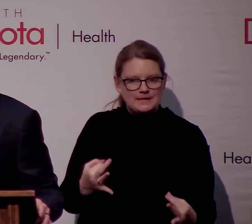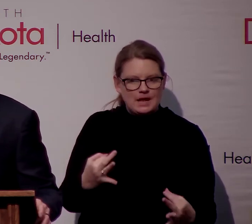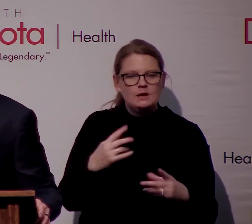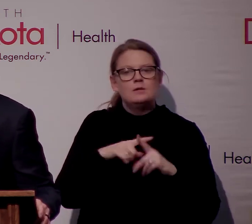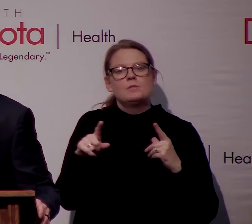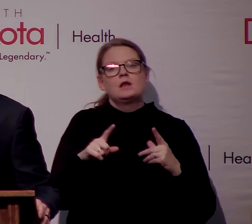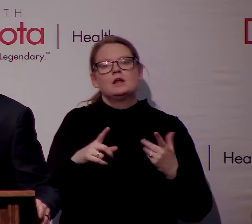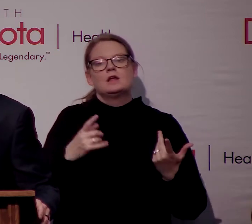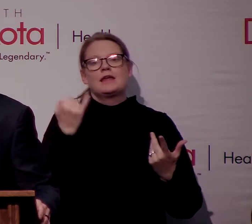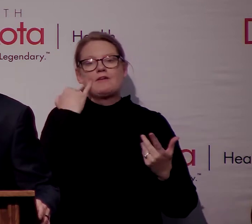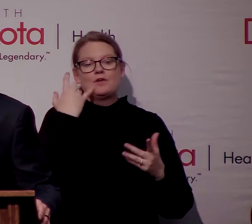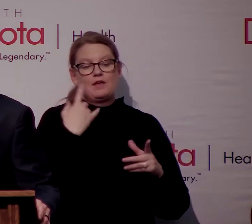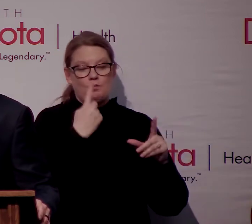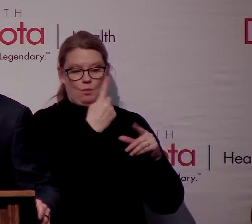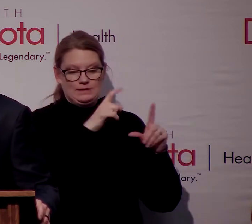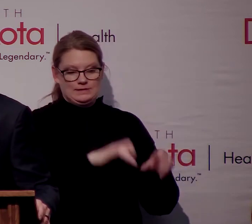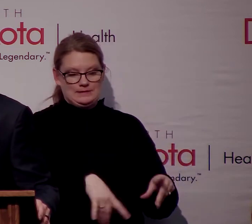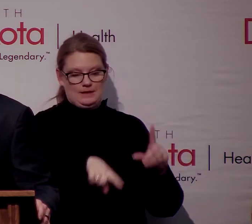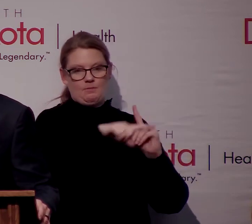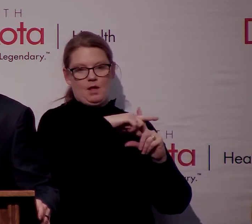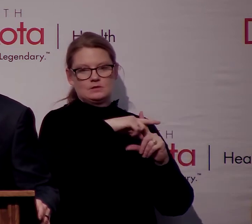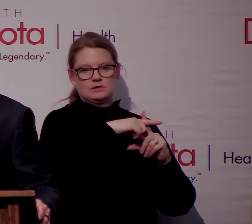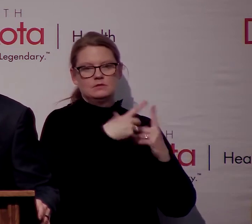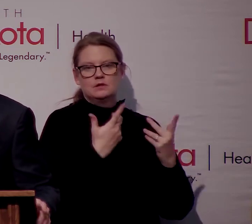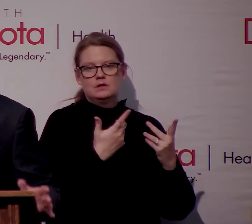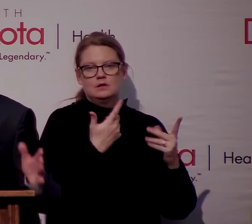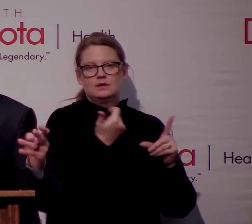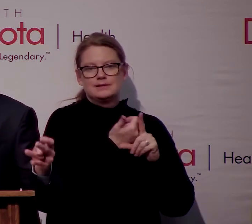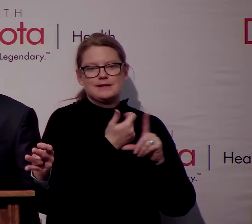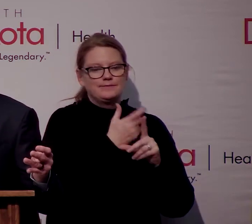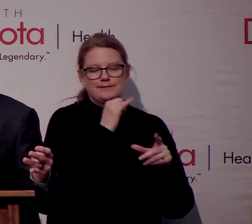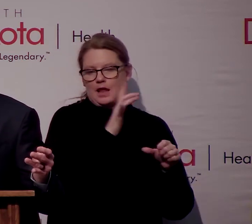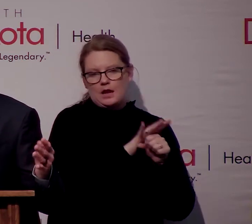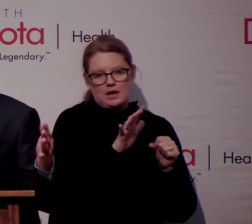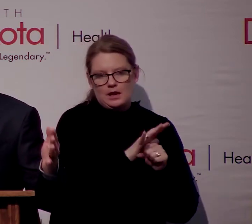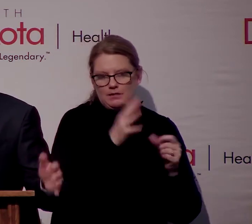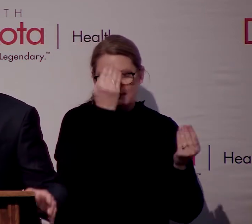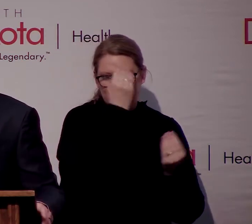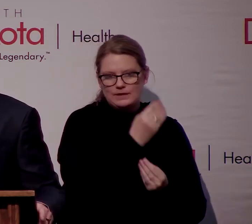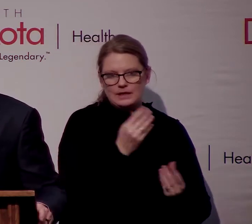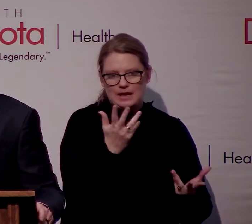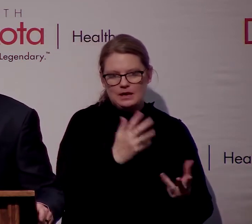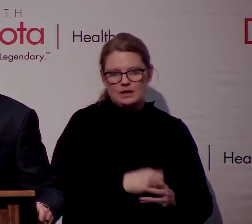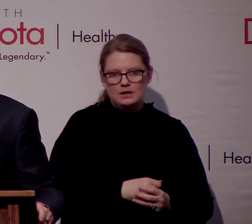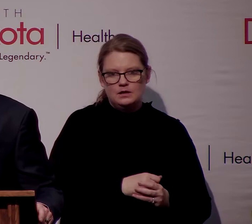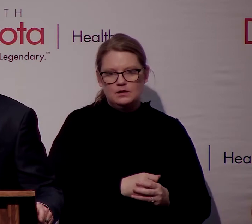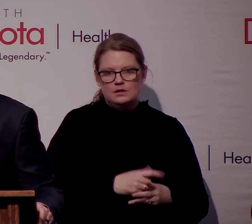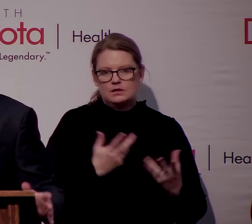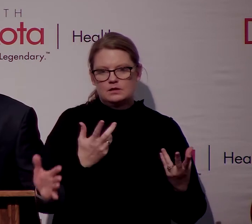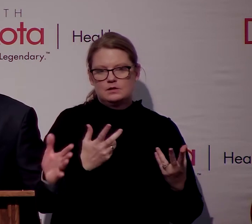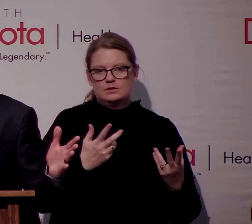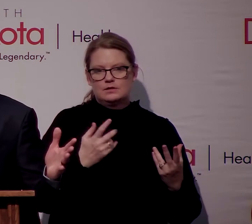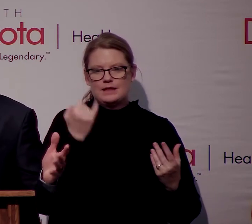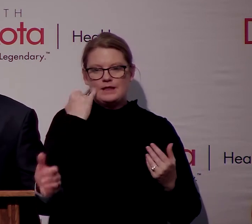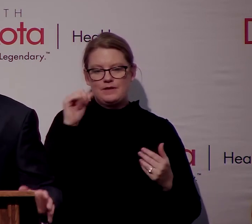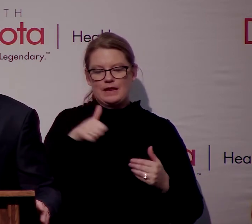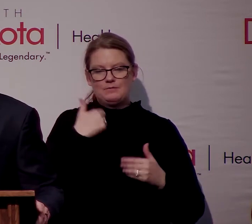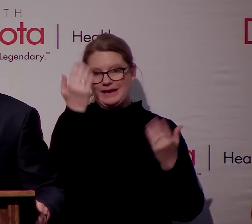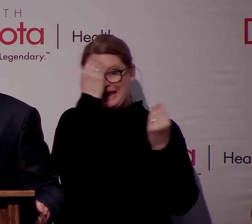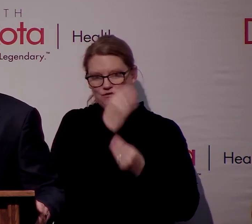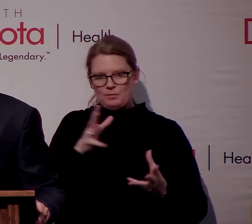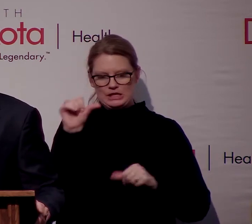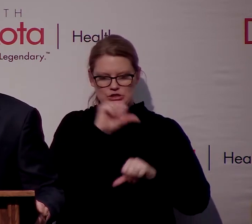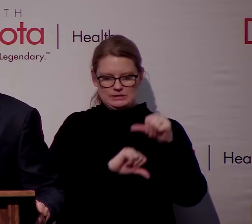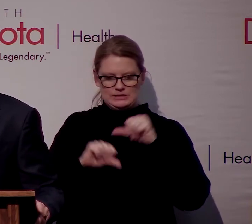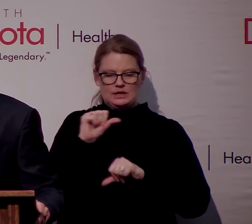know that if we get a test that's positive, it's lagging data. And so one of the challenges that anybody that's ever been in information science